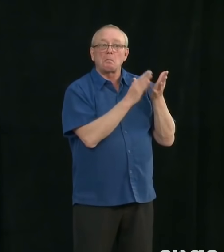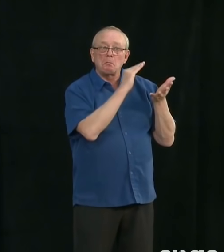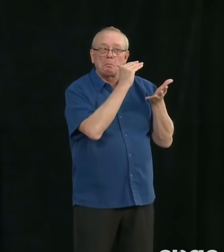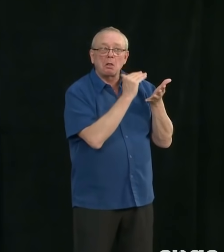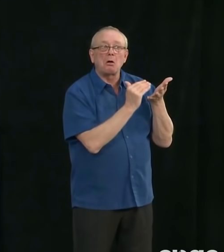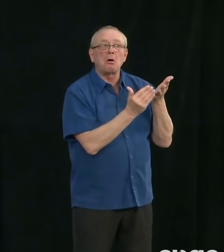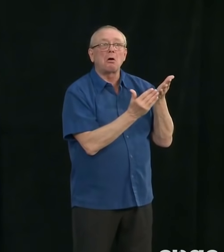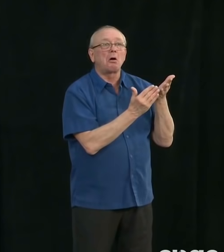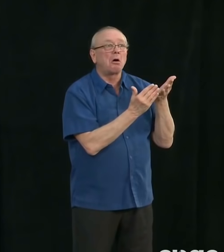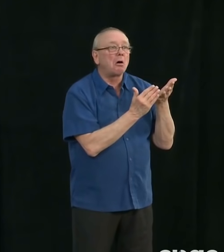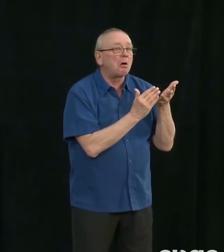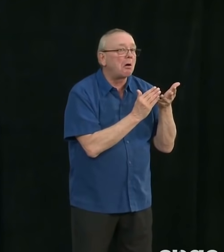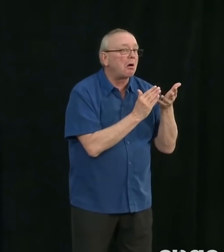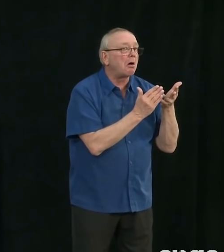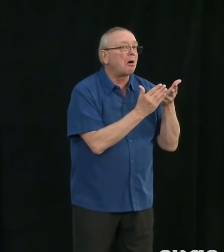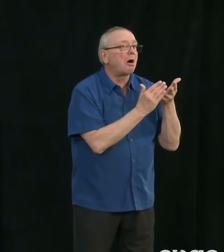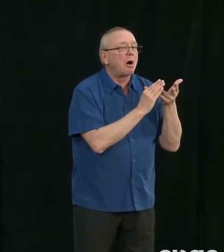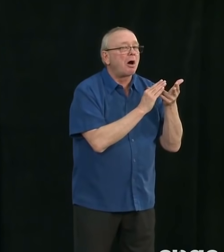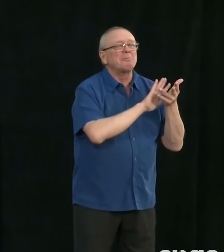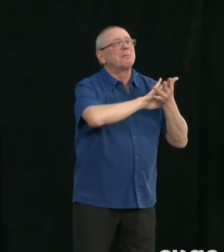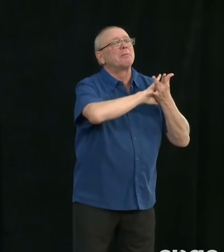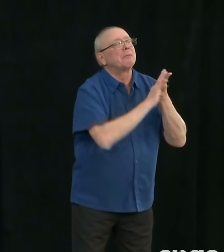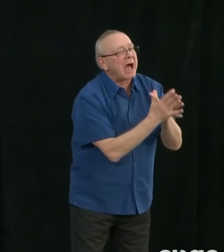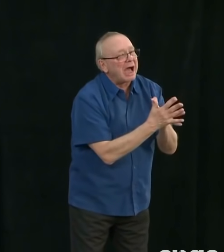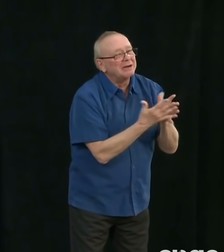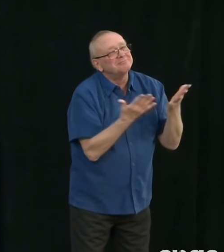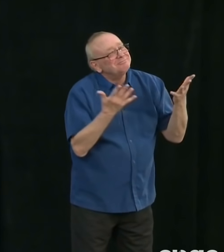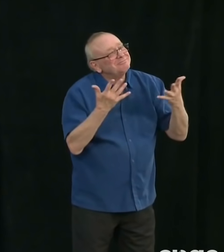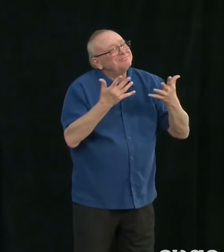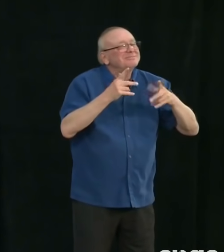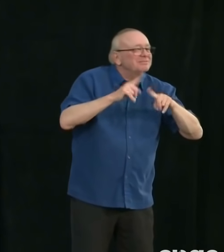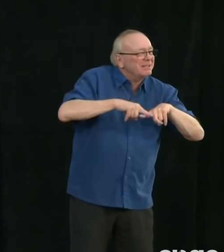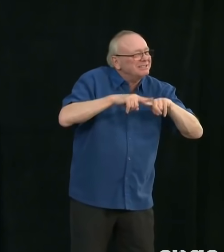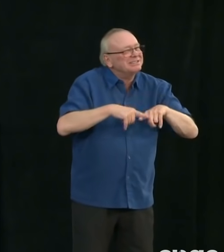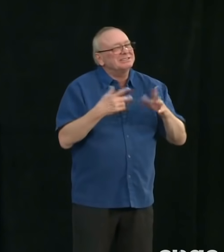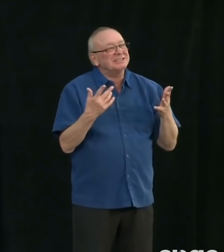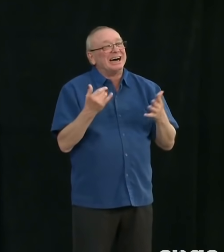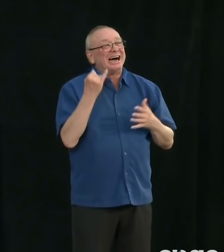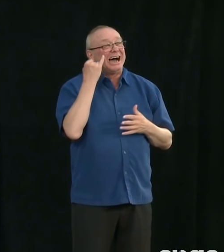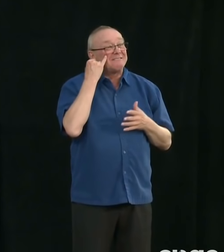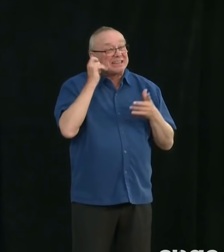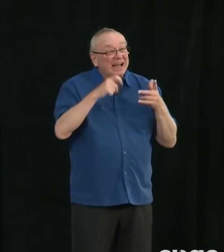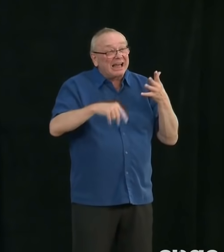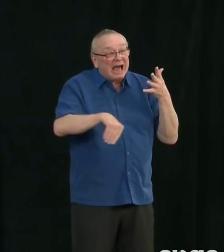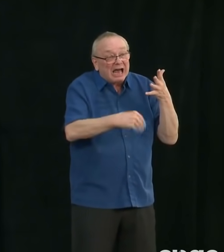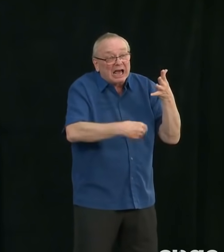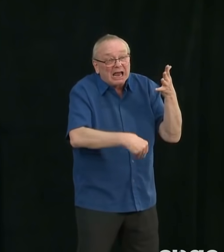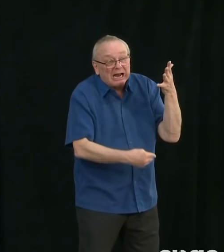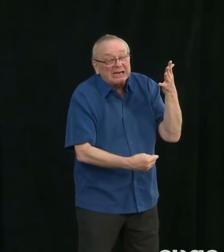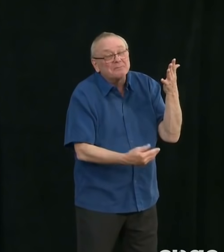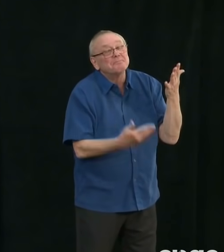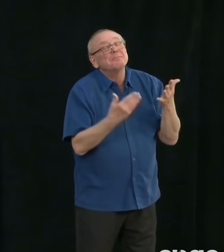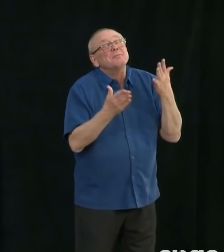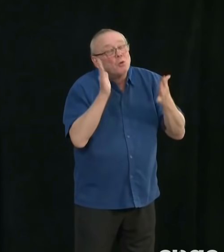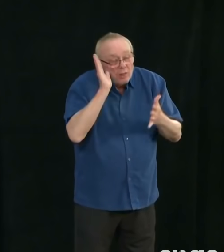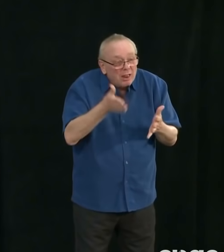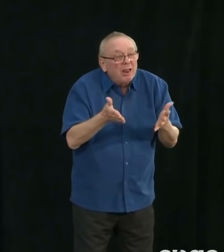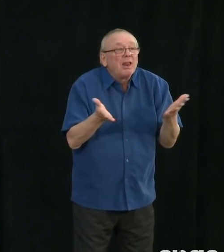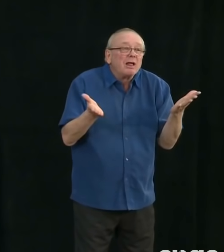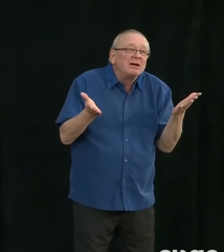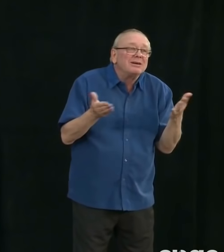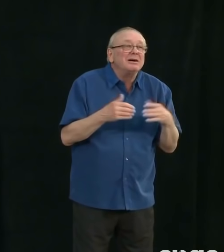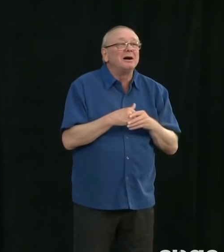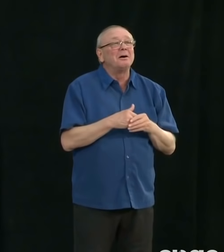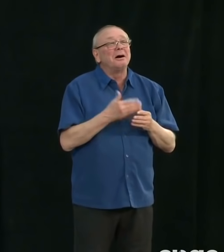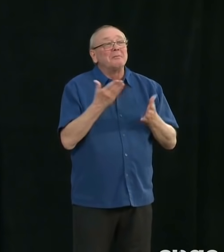and determining what additional things need to be put in place. And in the easing of restrictions, making sure that some of the basic things